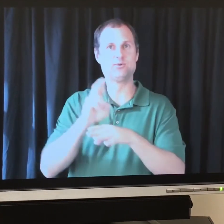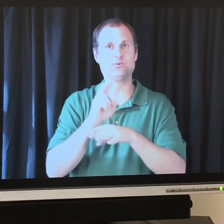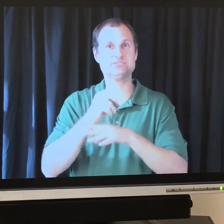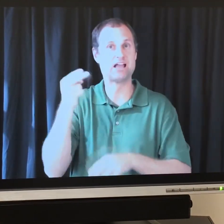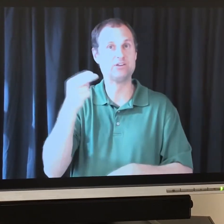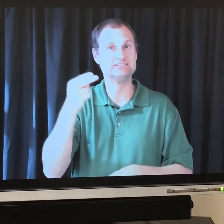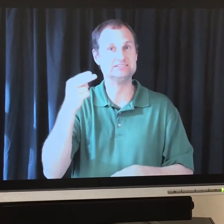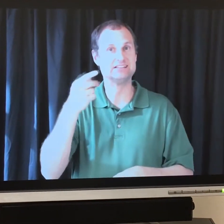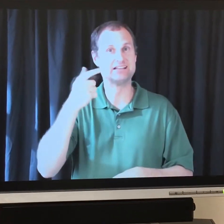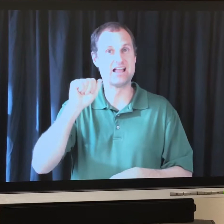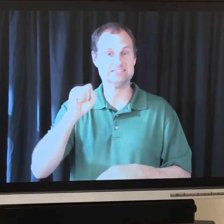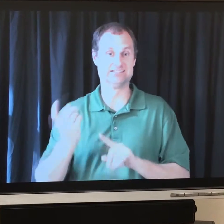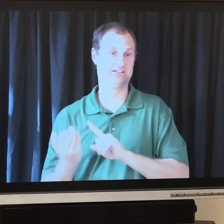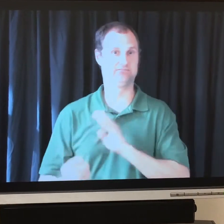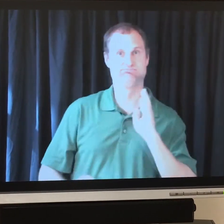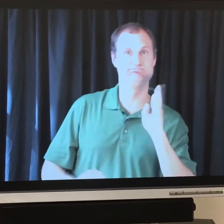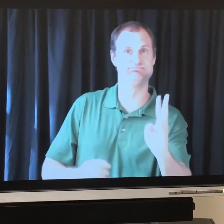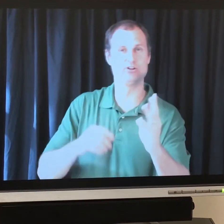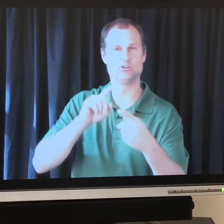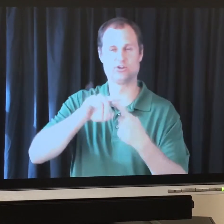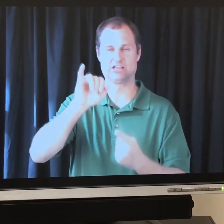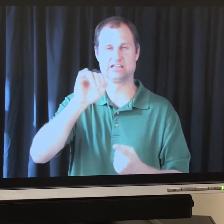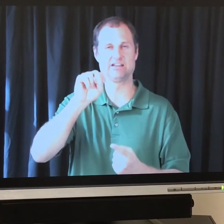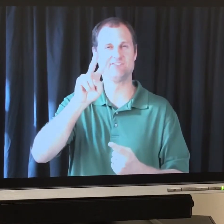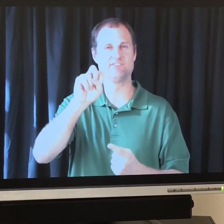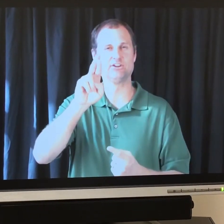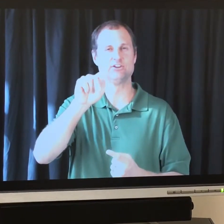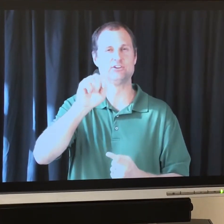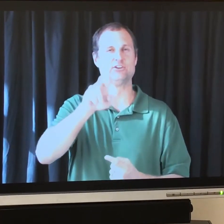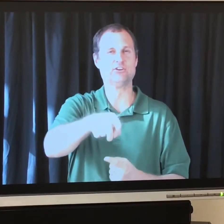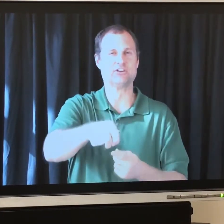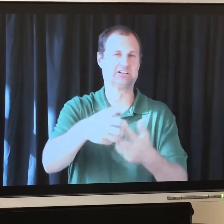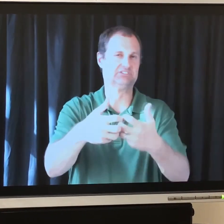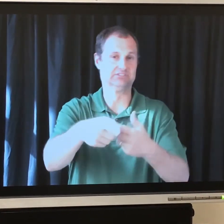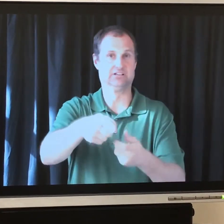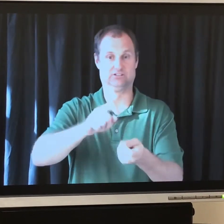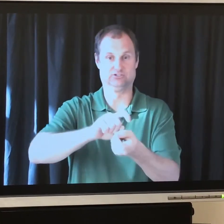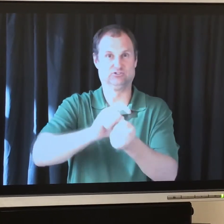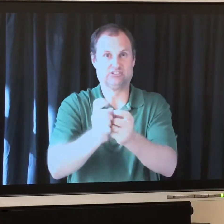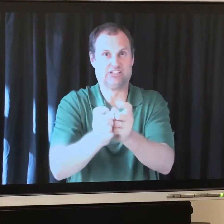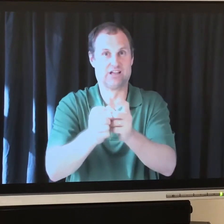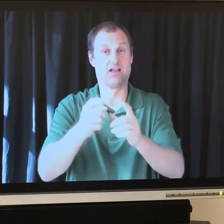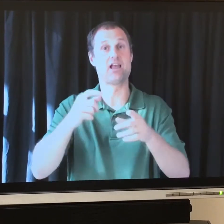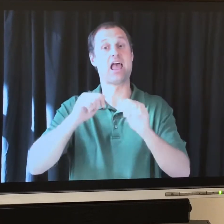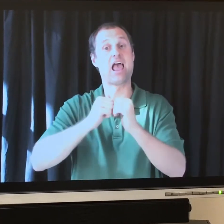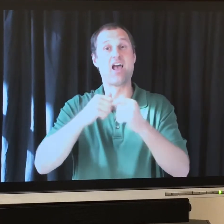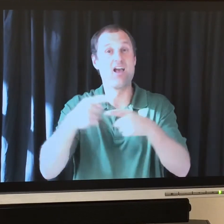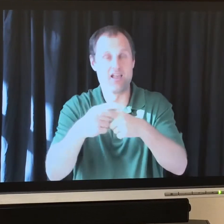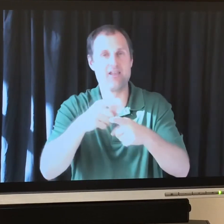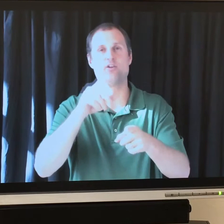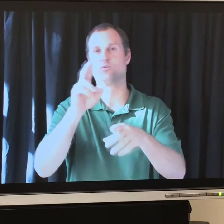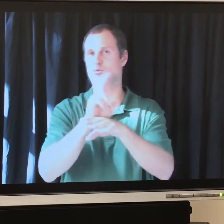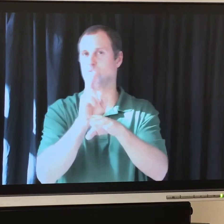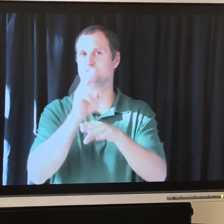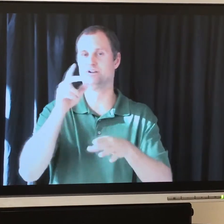So when you start the car, the hydrogen gas moves through an inverter, which changes it